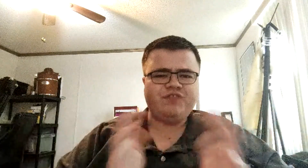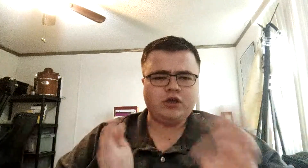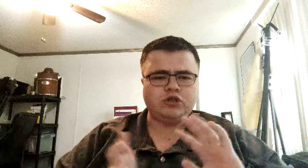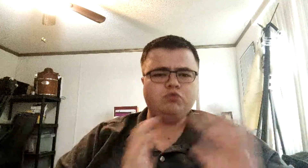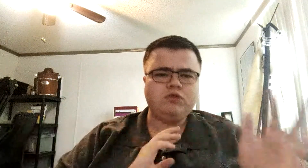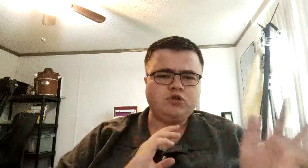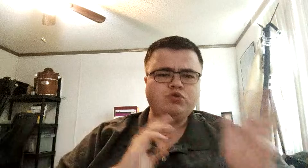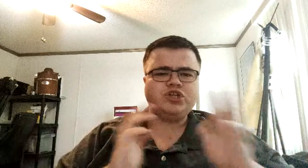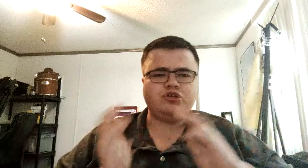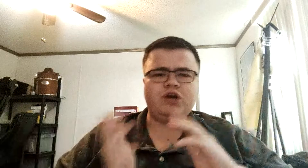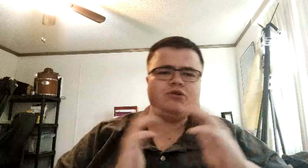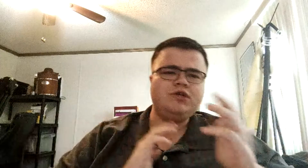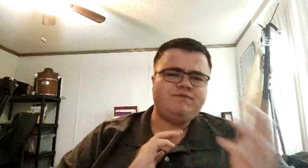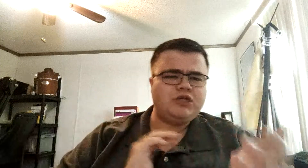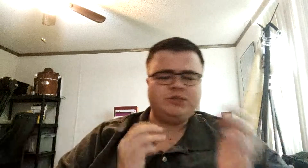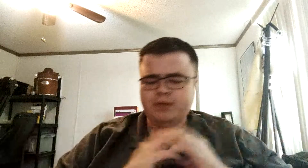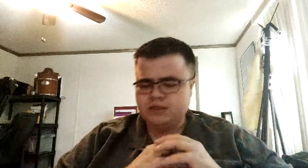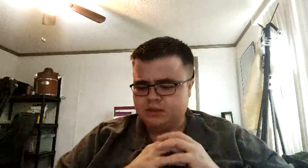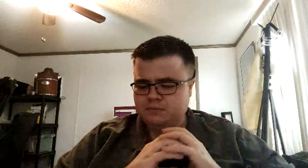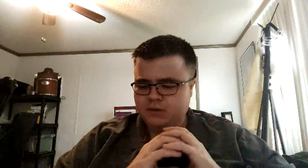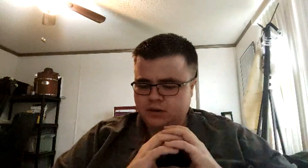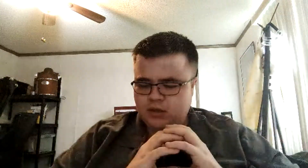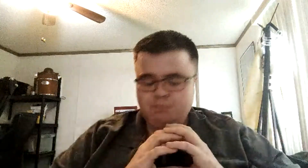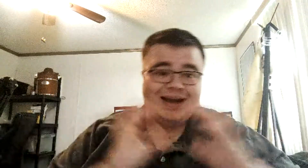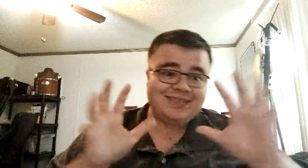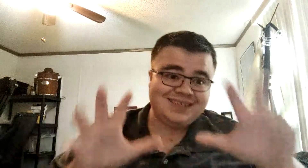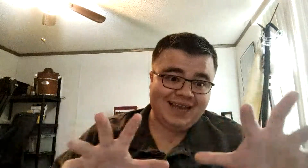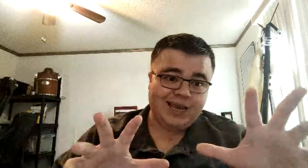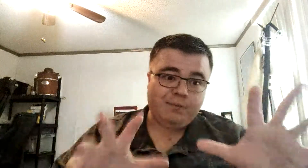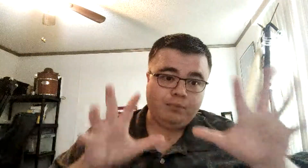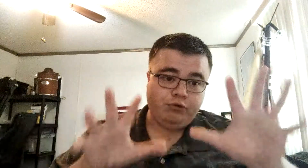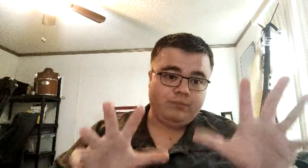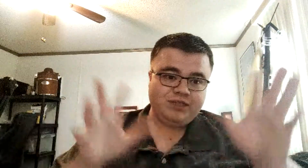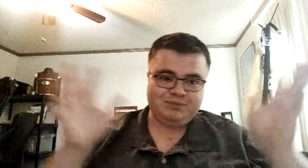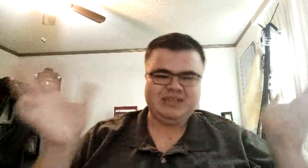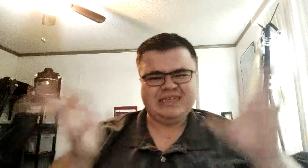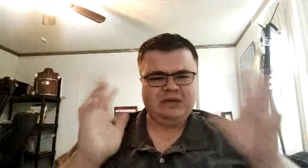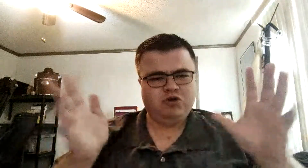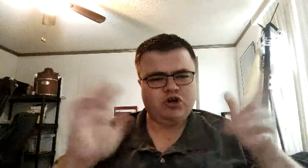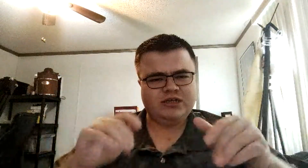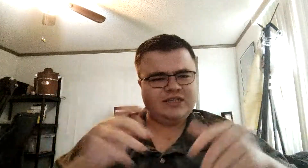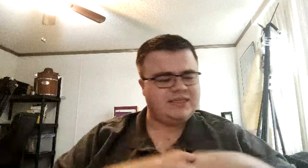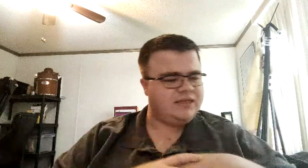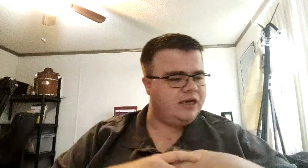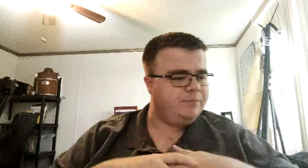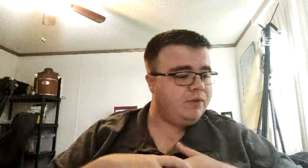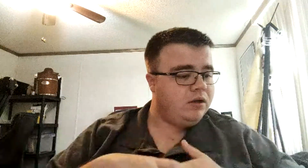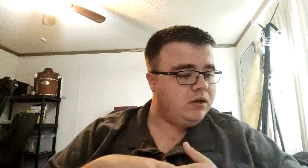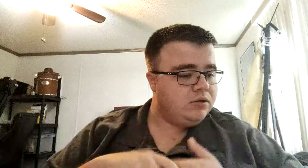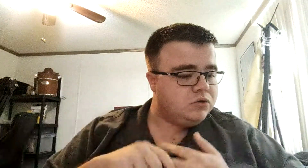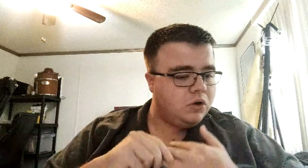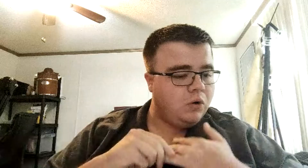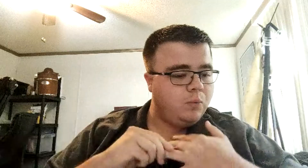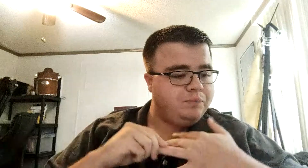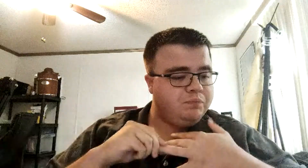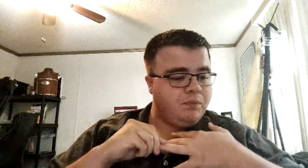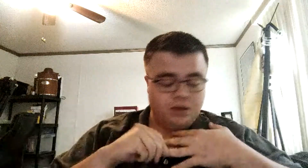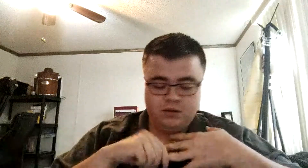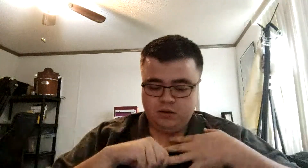there's rules, stutters, figure spelling, but not same, I promise, but similar is, yeah. So,